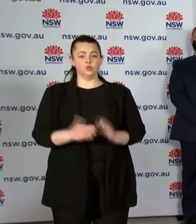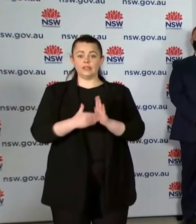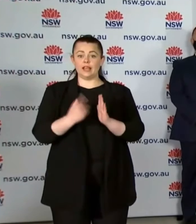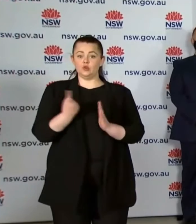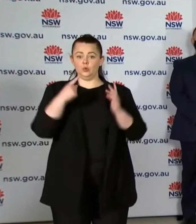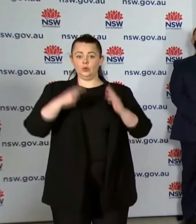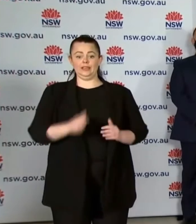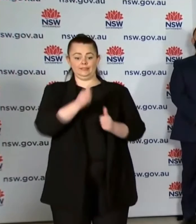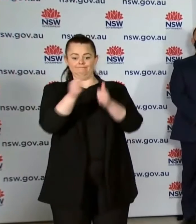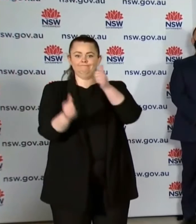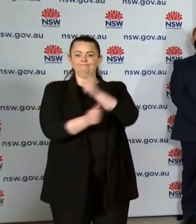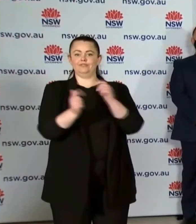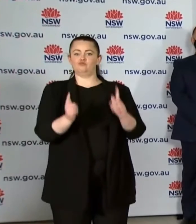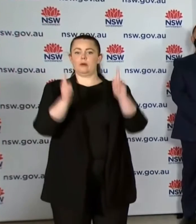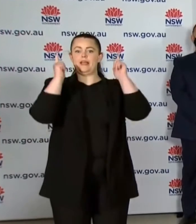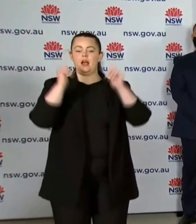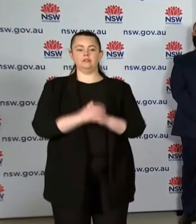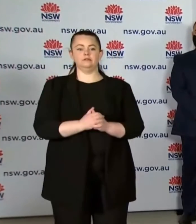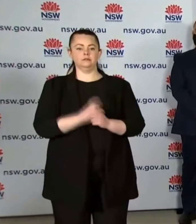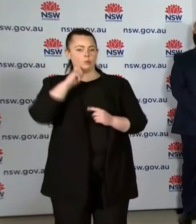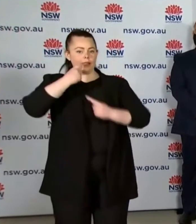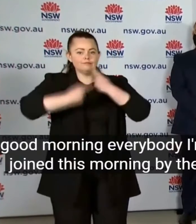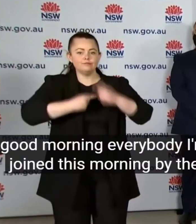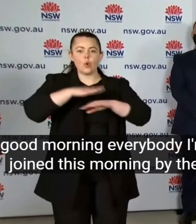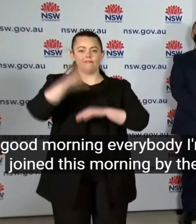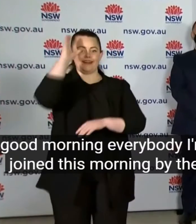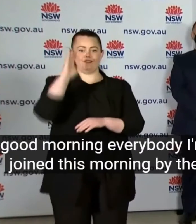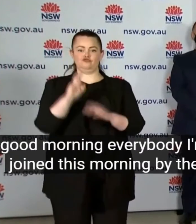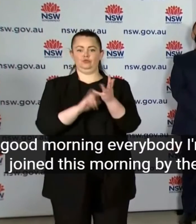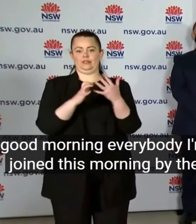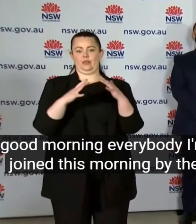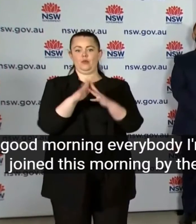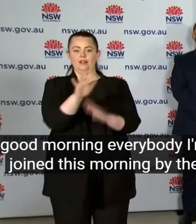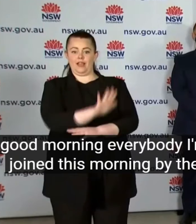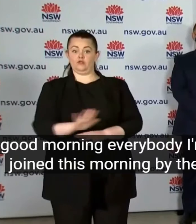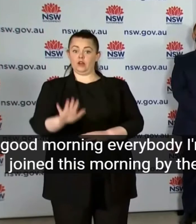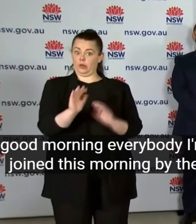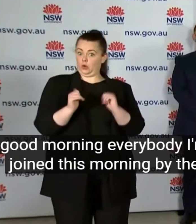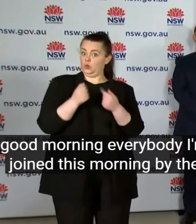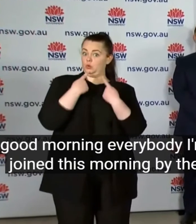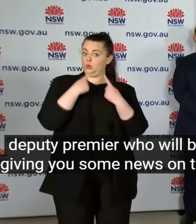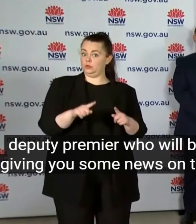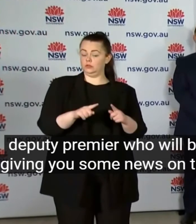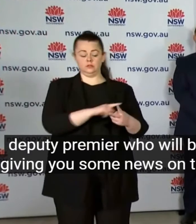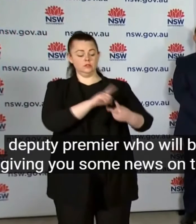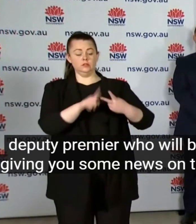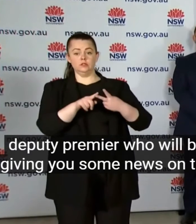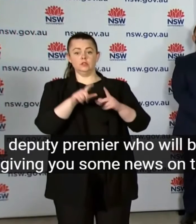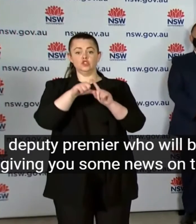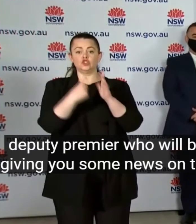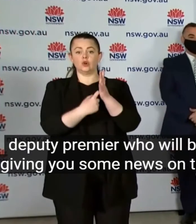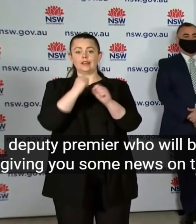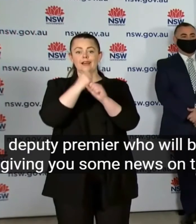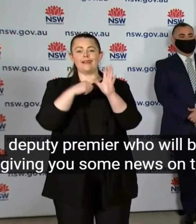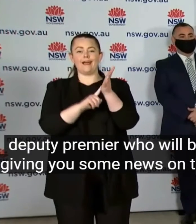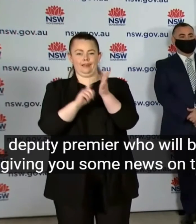The Deputy Premier, who will be giving us some news on the regional areas, that is some positive news, and Dr Gale, who will be talking about some of the